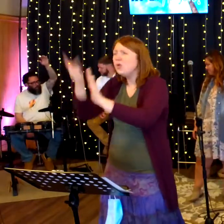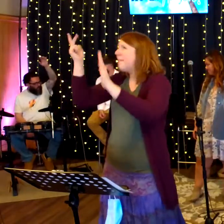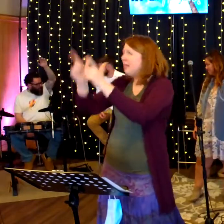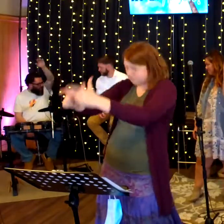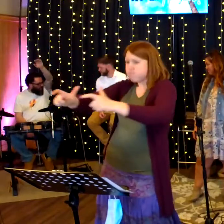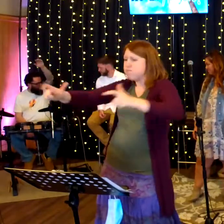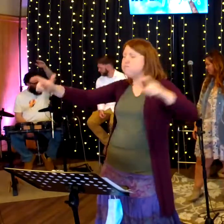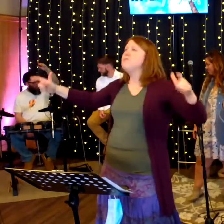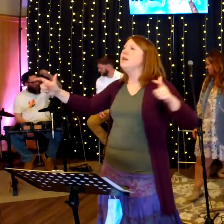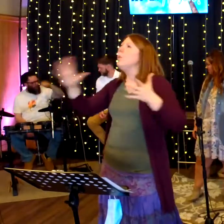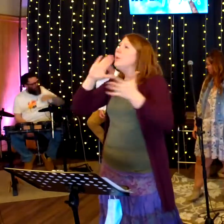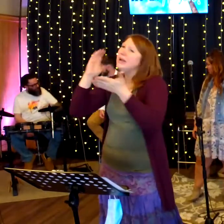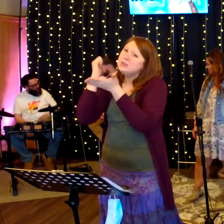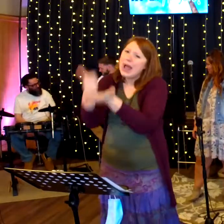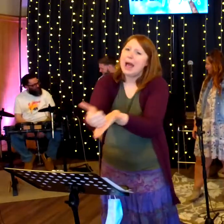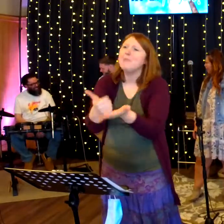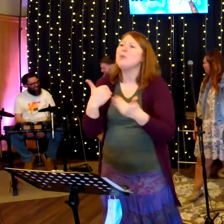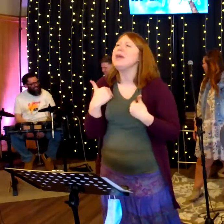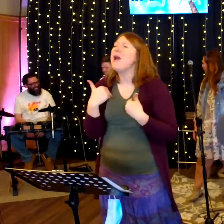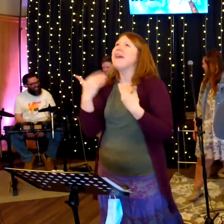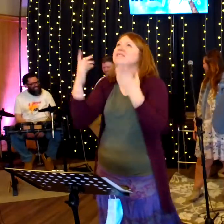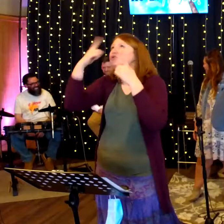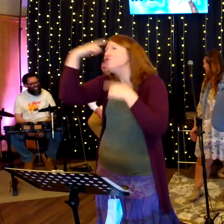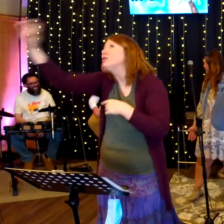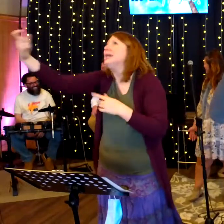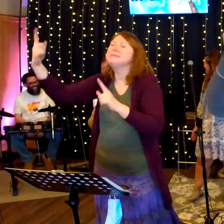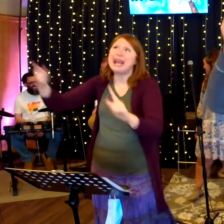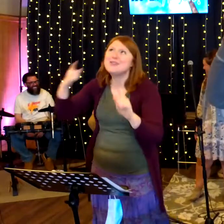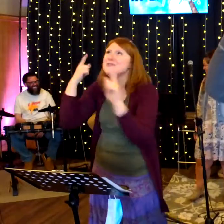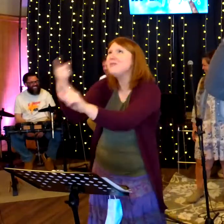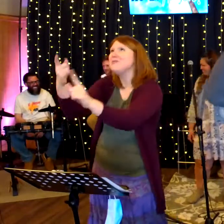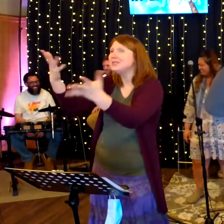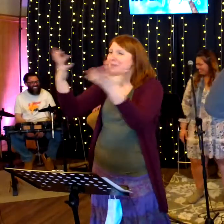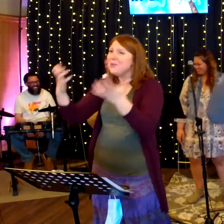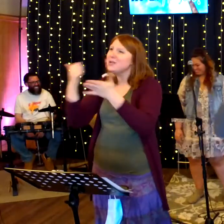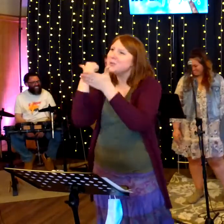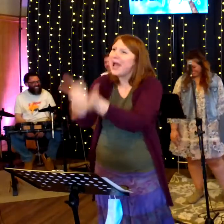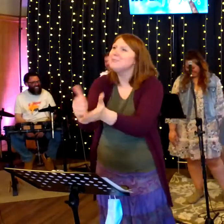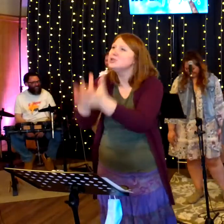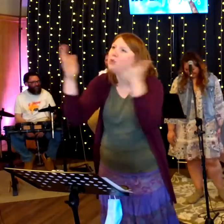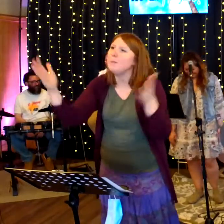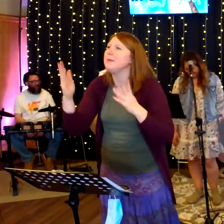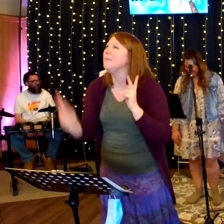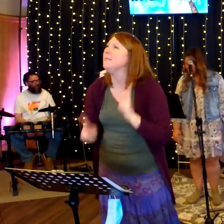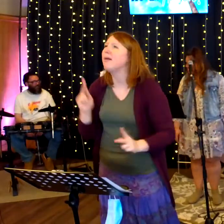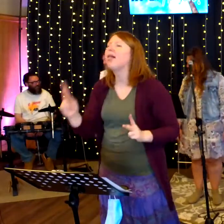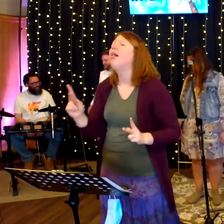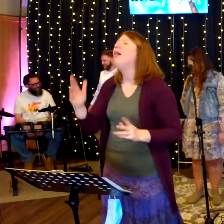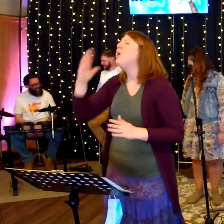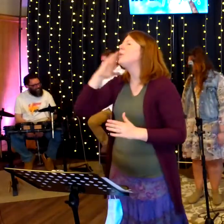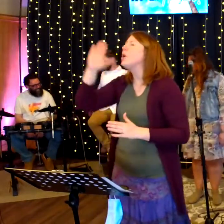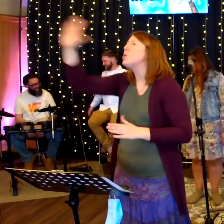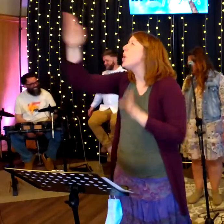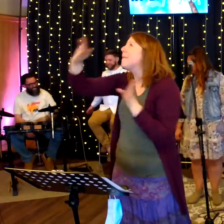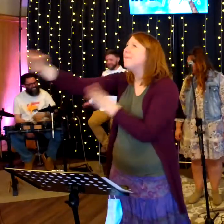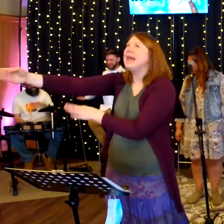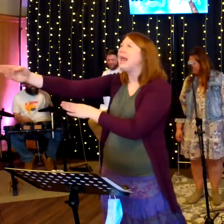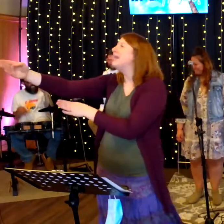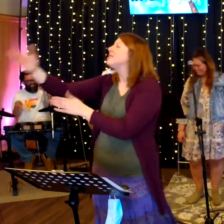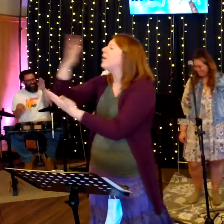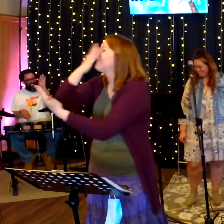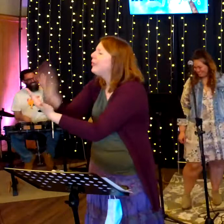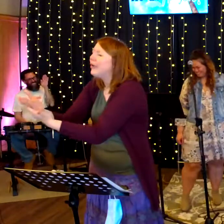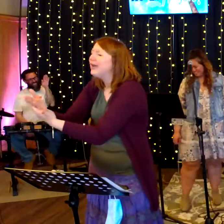have vision and plans to do so much, Lord, and we know that if those callings and those plans are from you, that you will always provide for